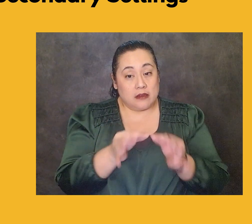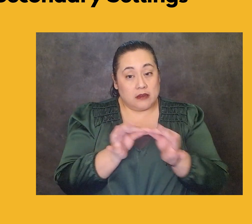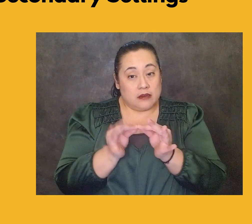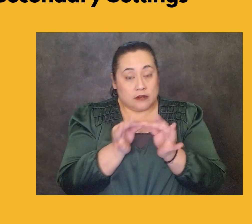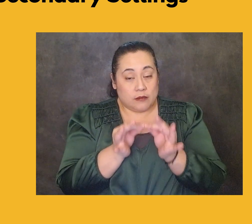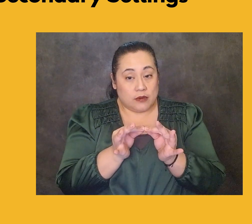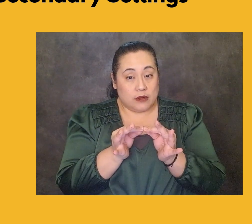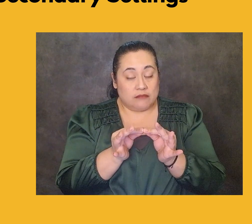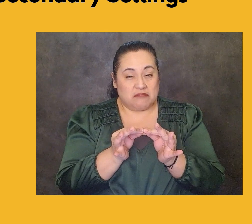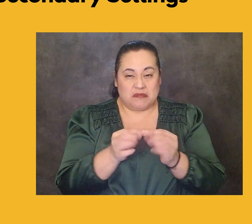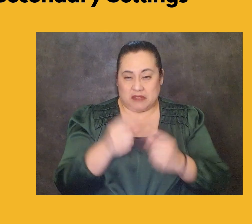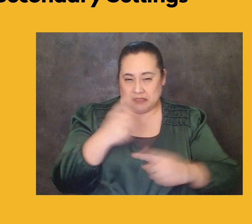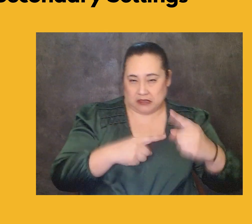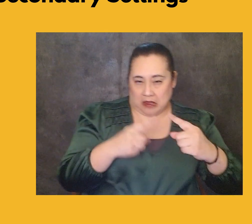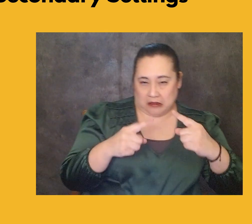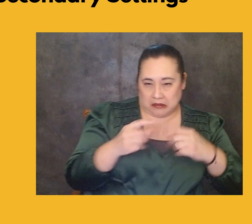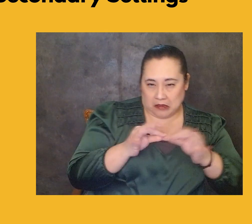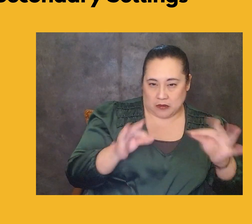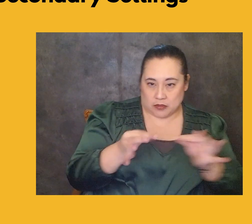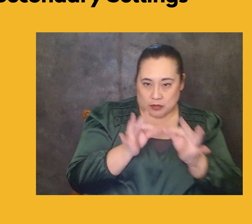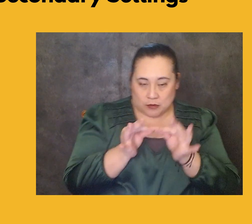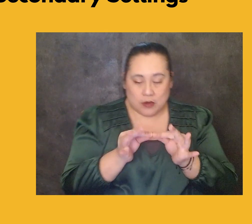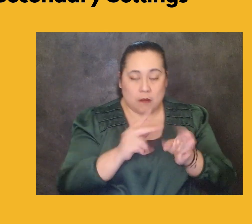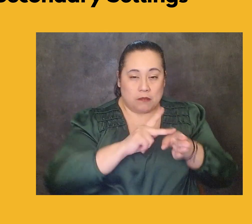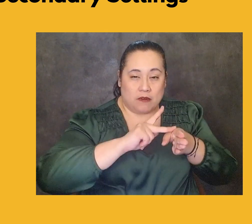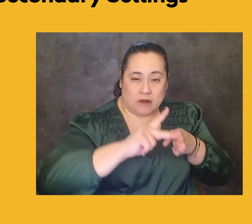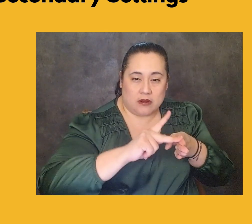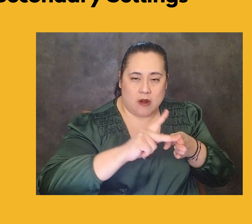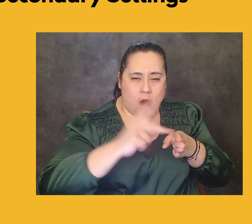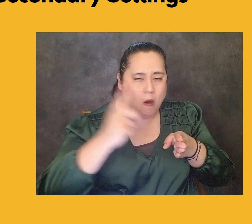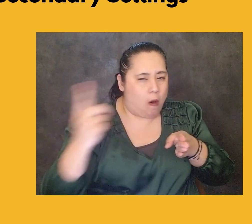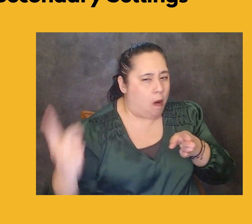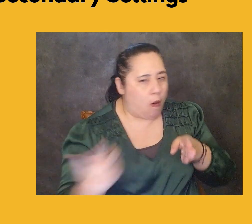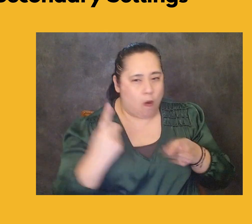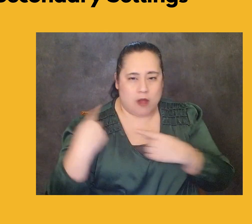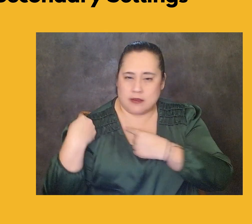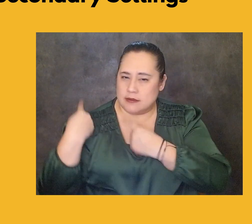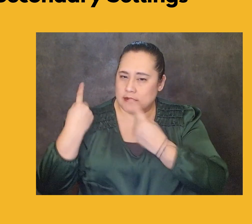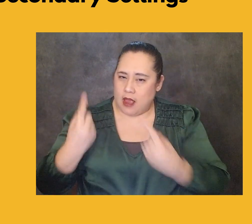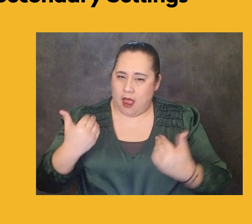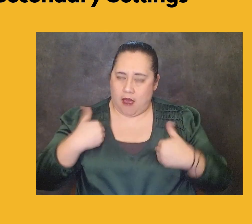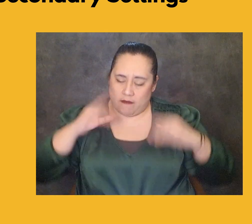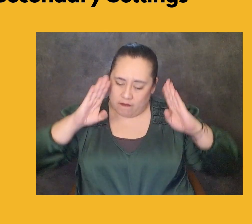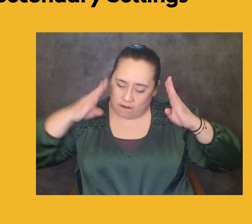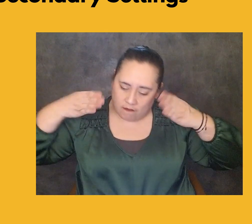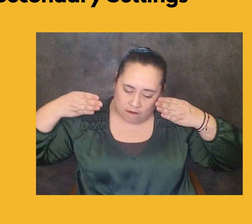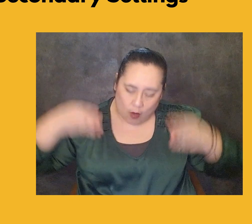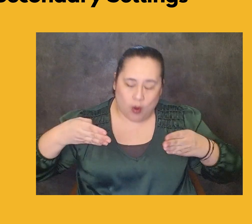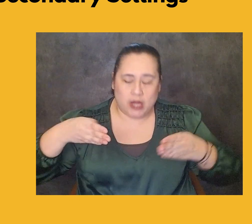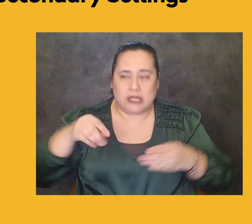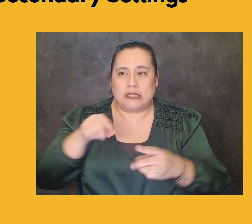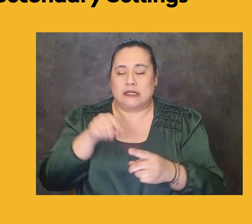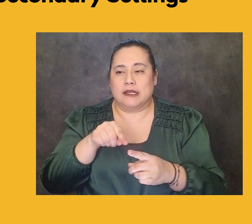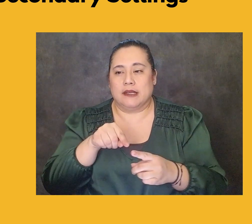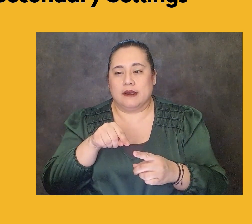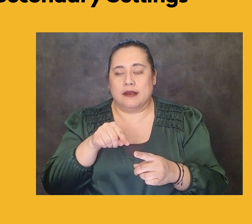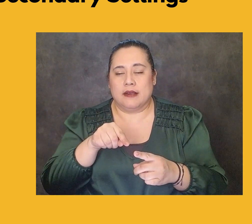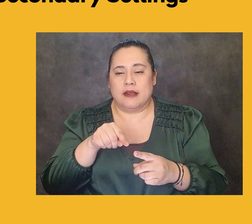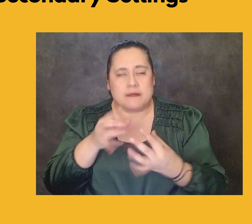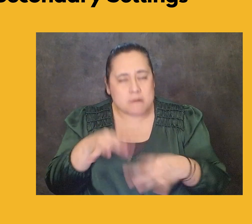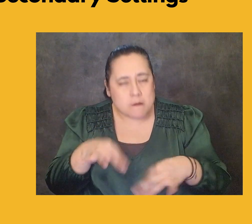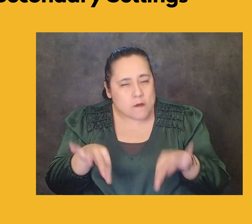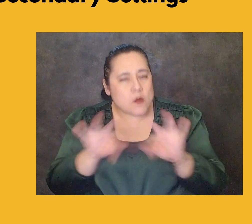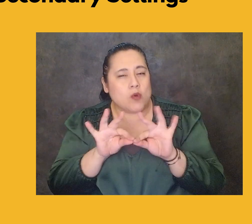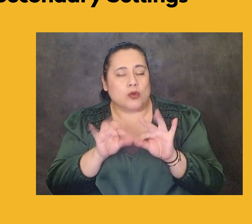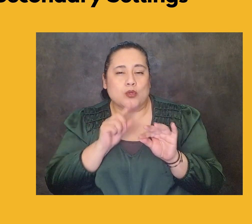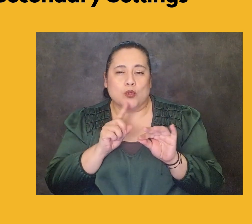The field of sign language interpreting, the profession, has always had a focus in it of the value of